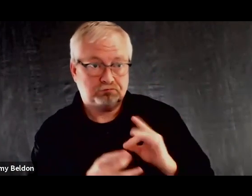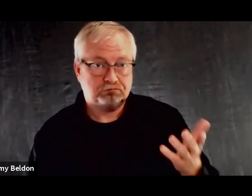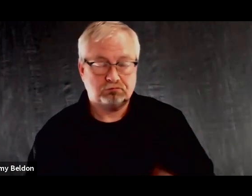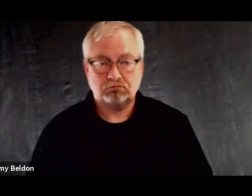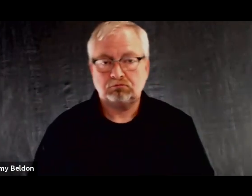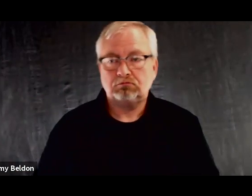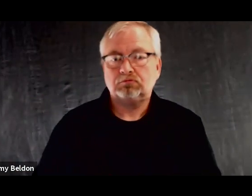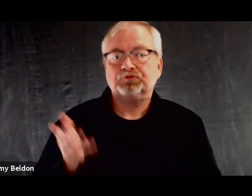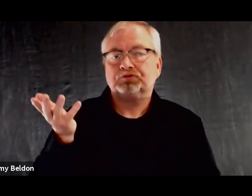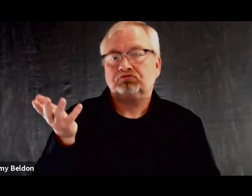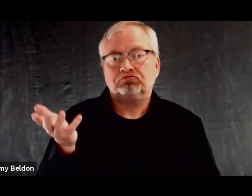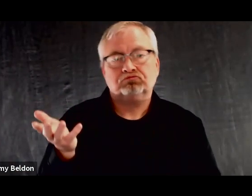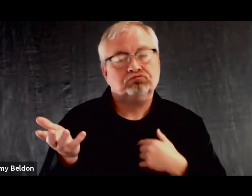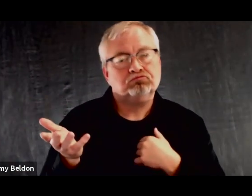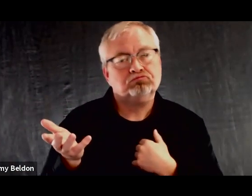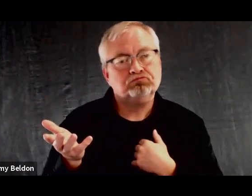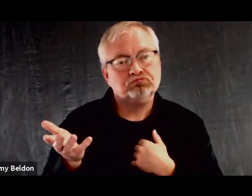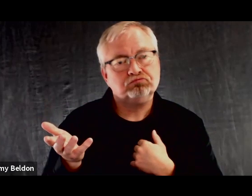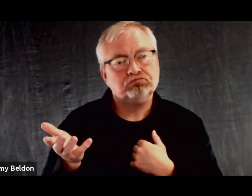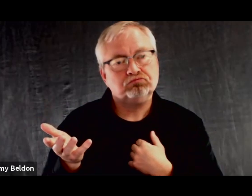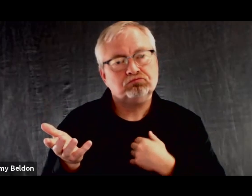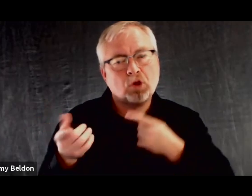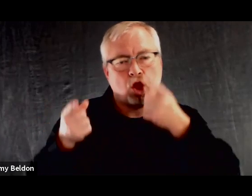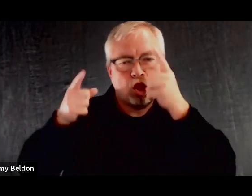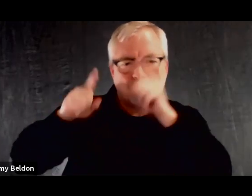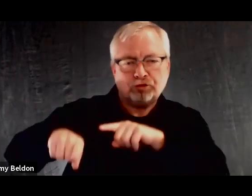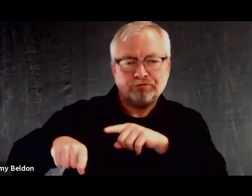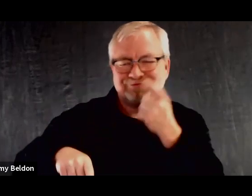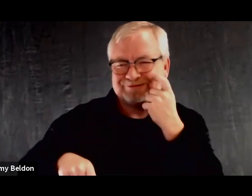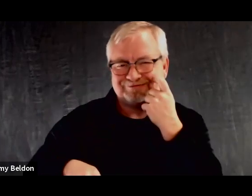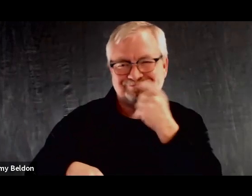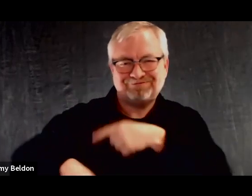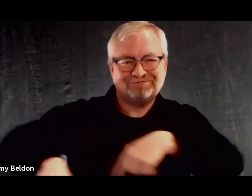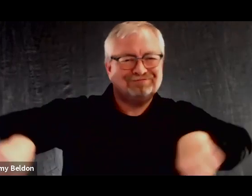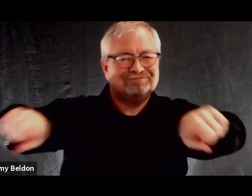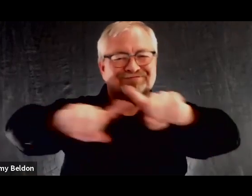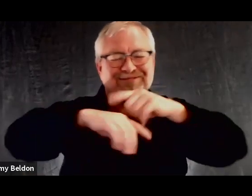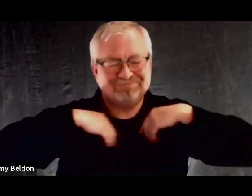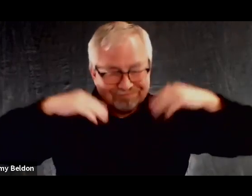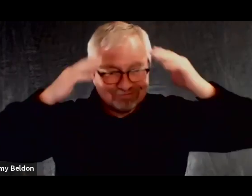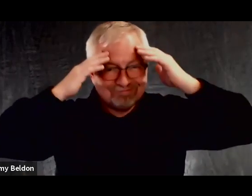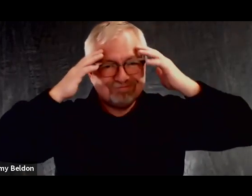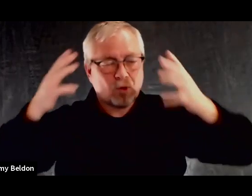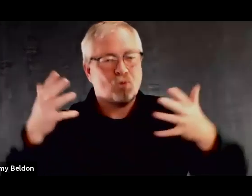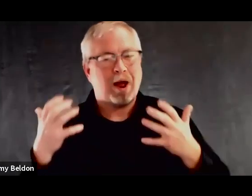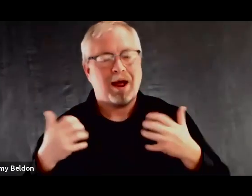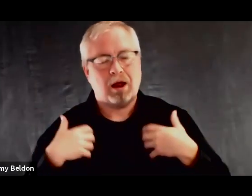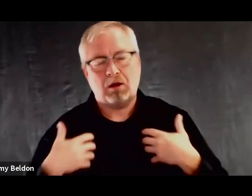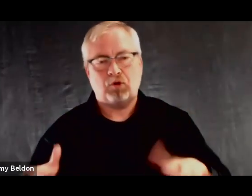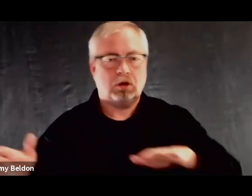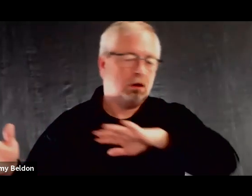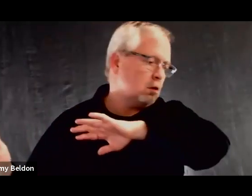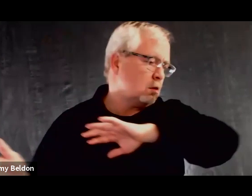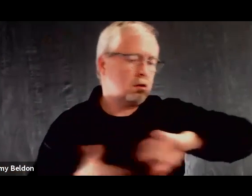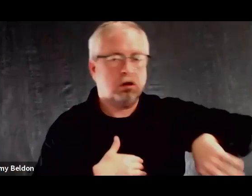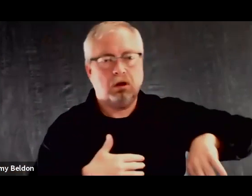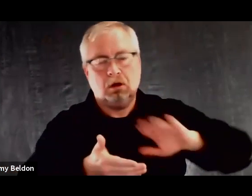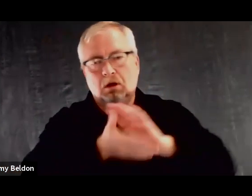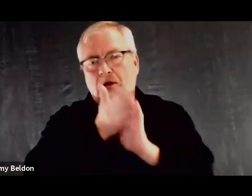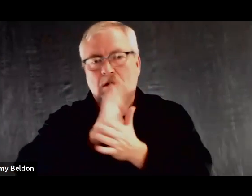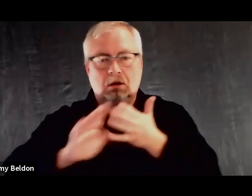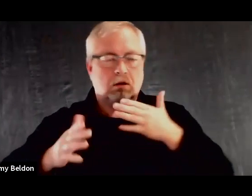I'm with everyone who wants this to be over, because I can assure you the commissioner and I feel exactly the same way.